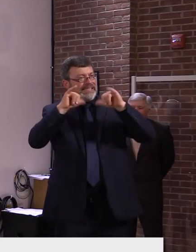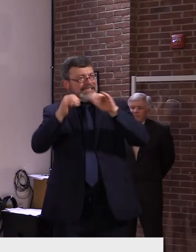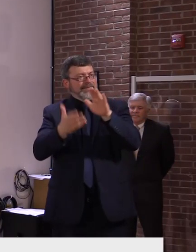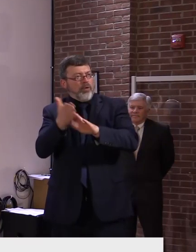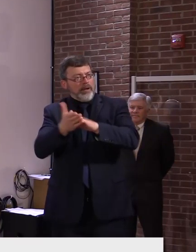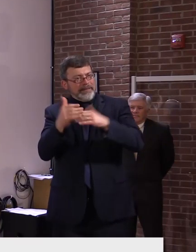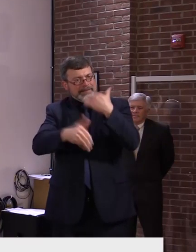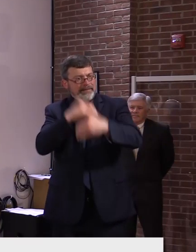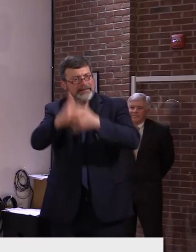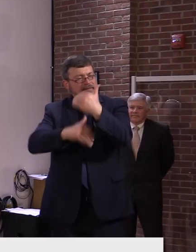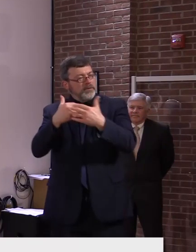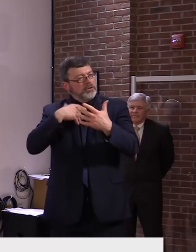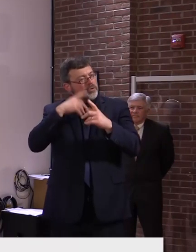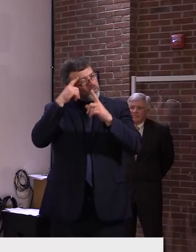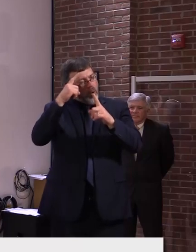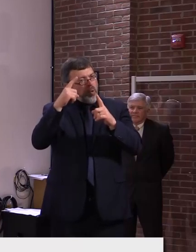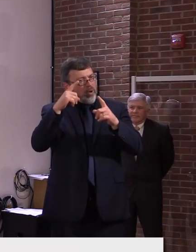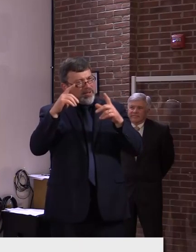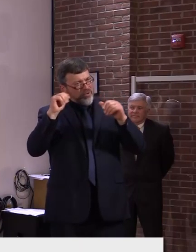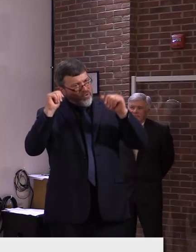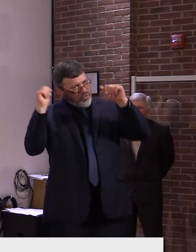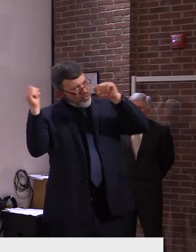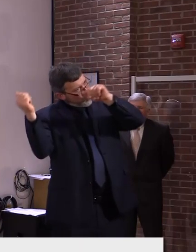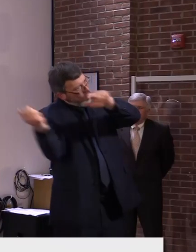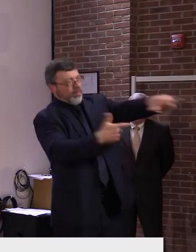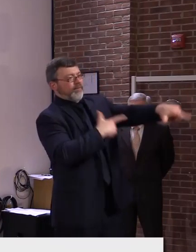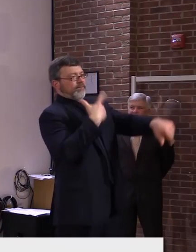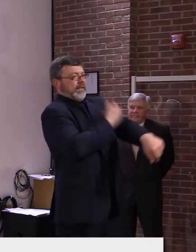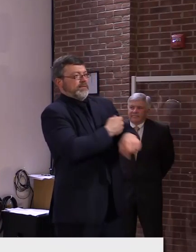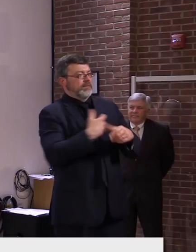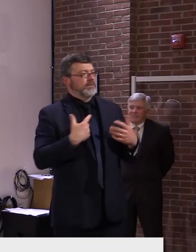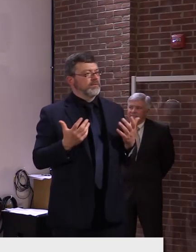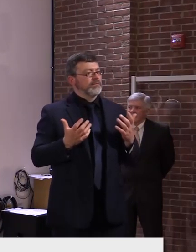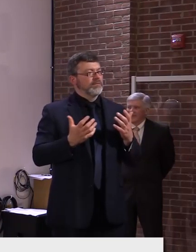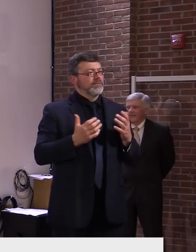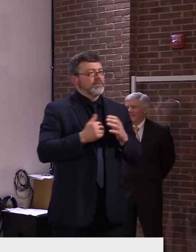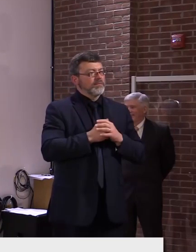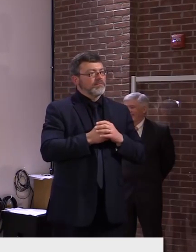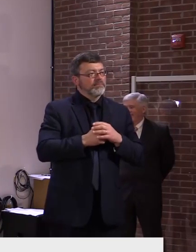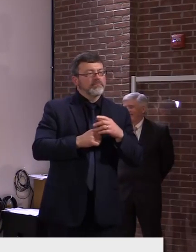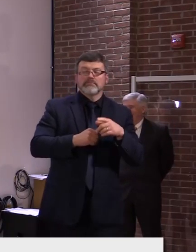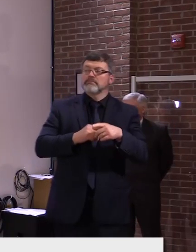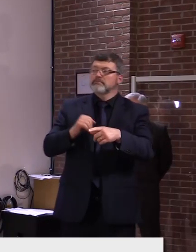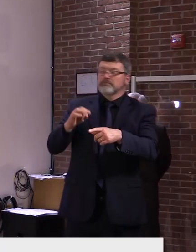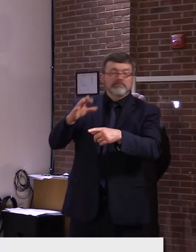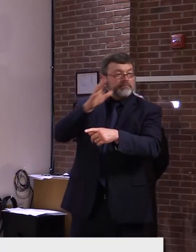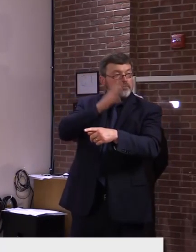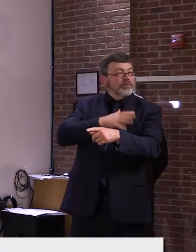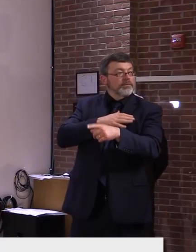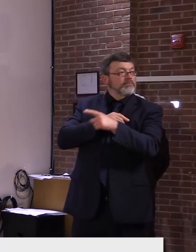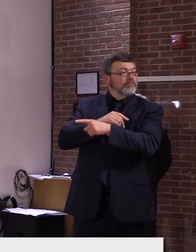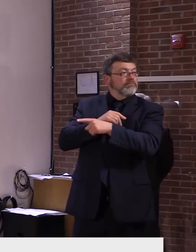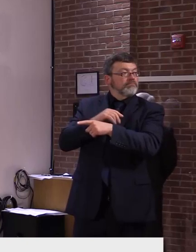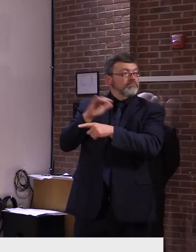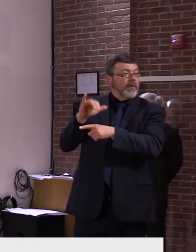70% of the population vaccinated is safe to open all COVID restrictions? I mean, do we know that it